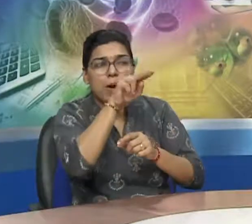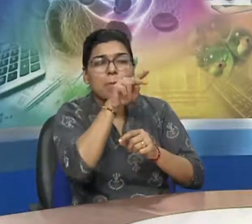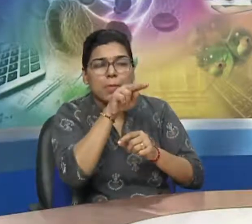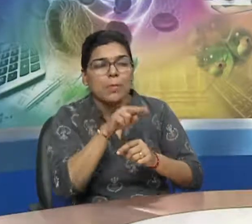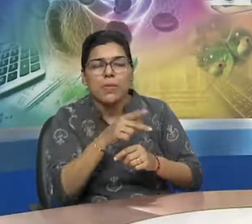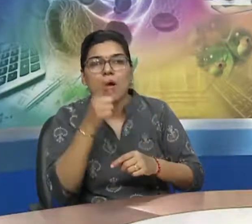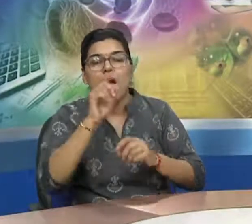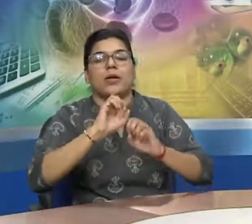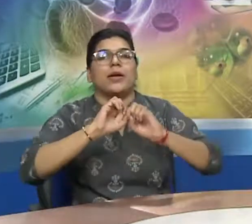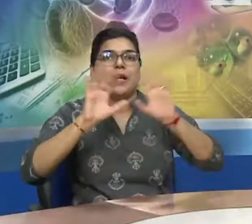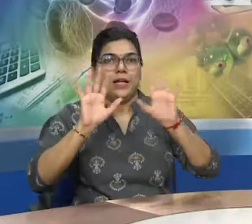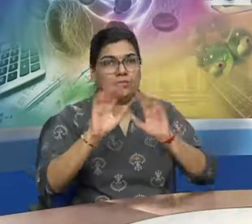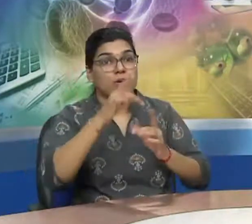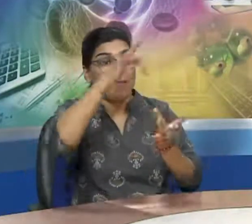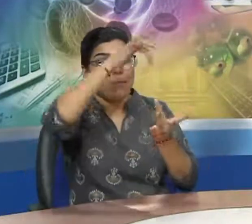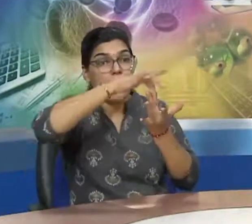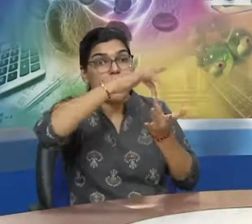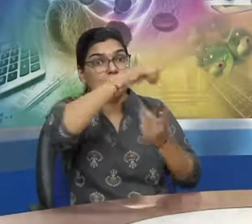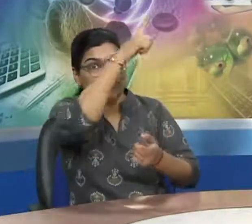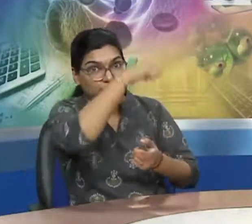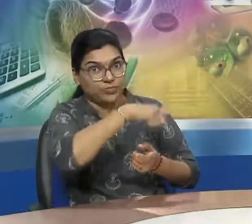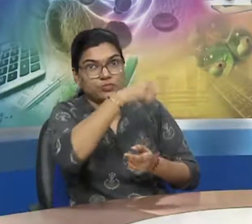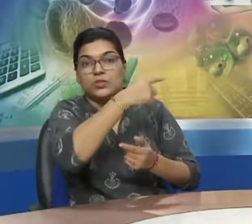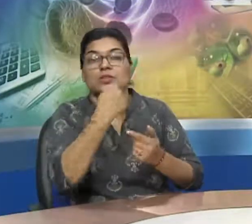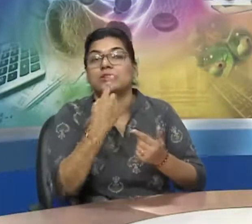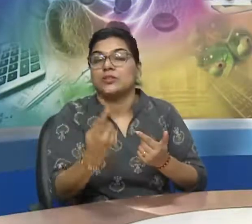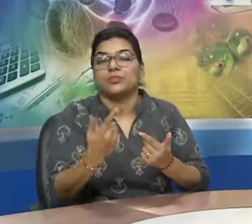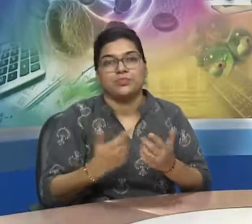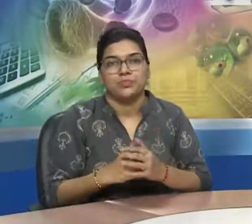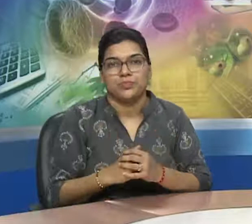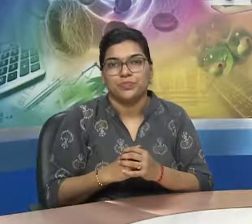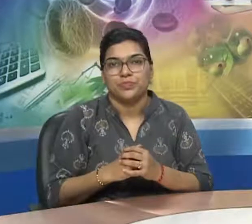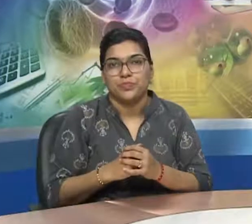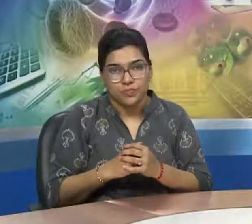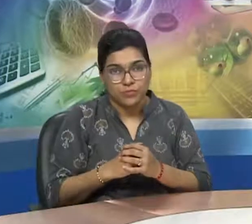I will tell you the meaning, then it will be clear to you.